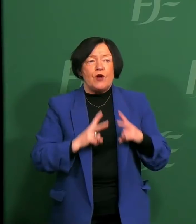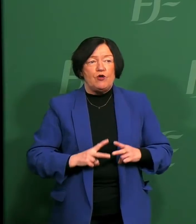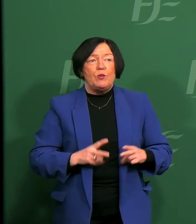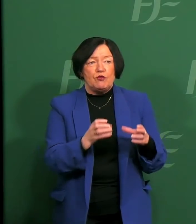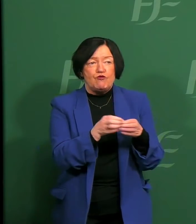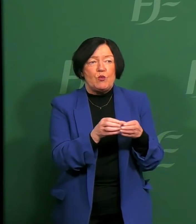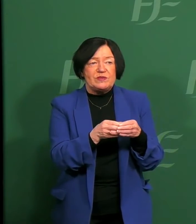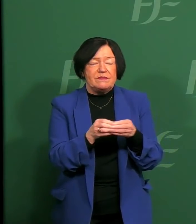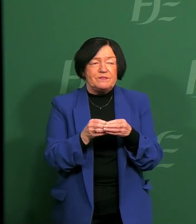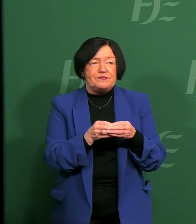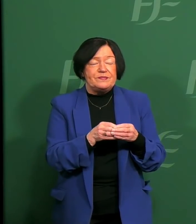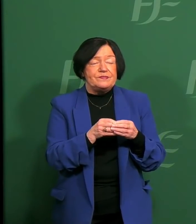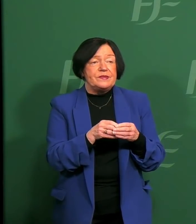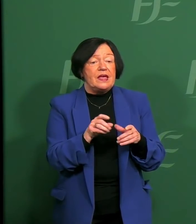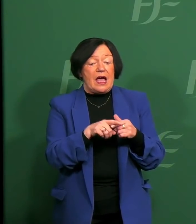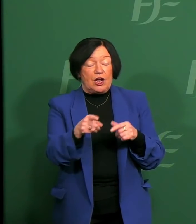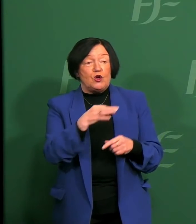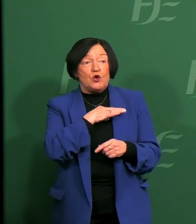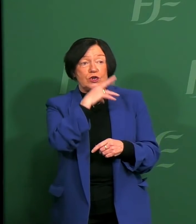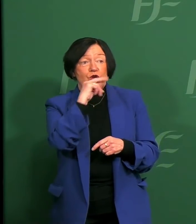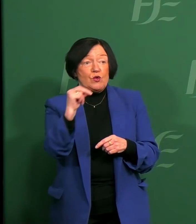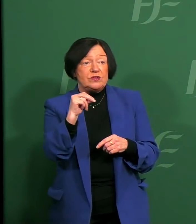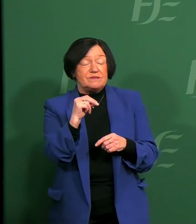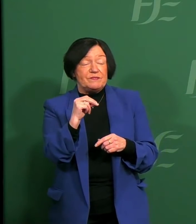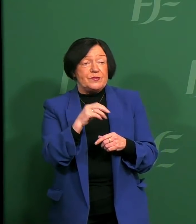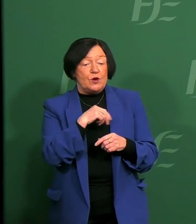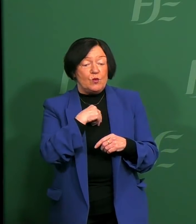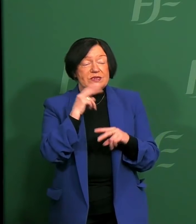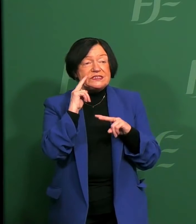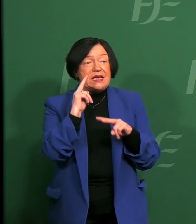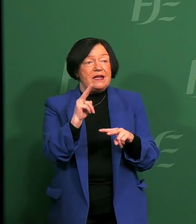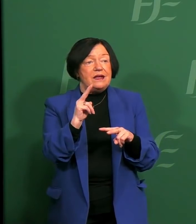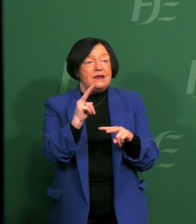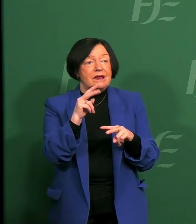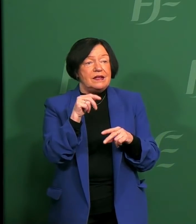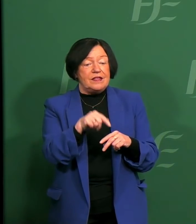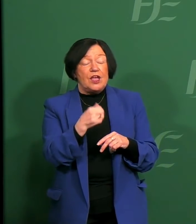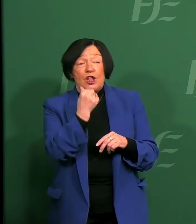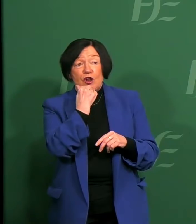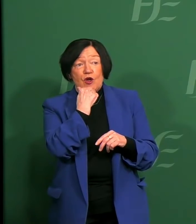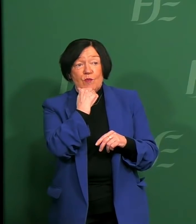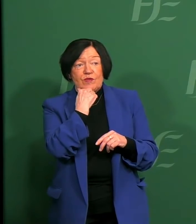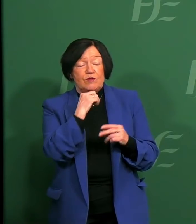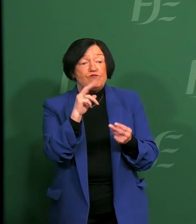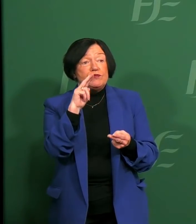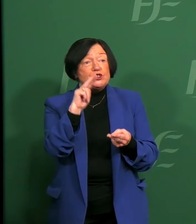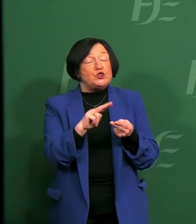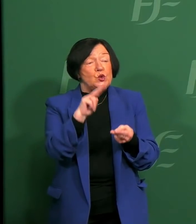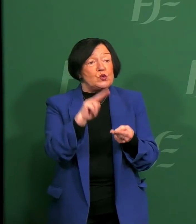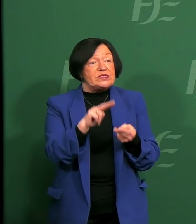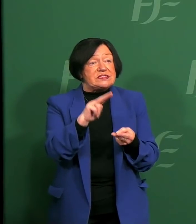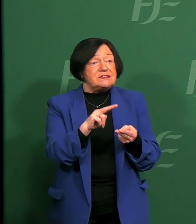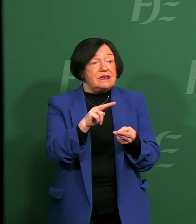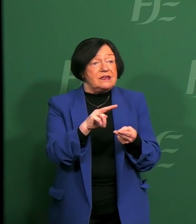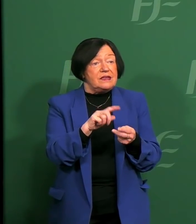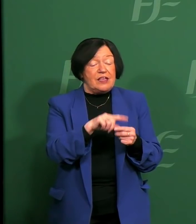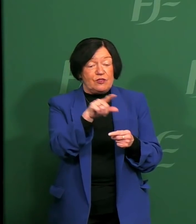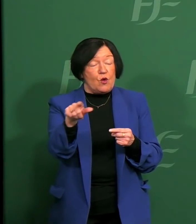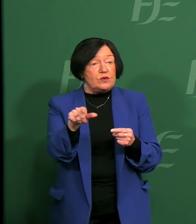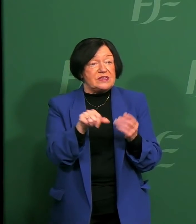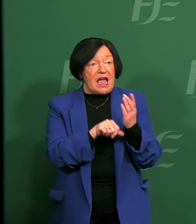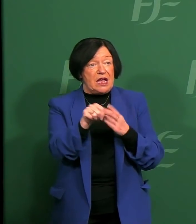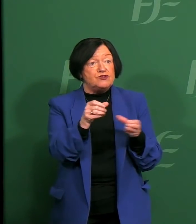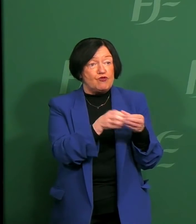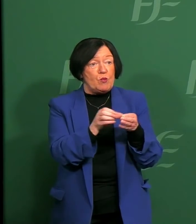groups, and equally good news to the extent that we are seeing the case levels reducing in those groups